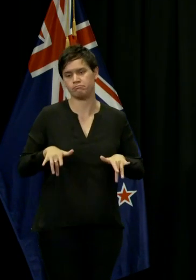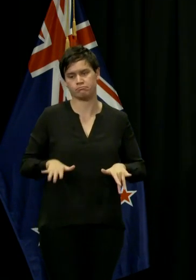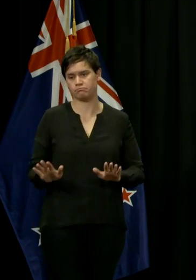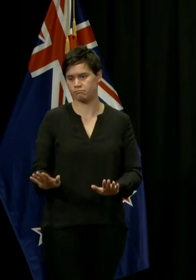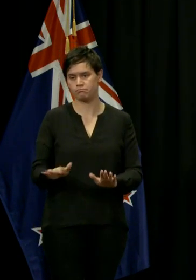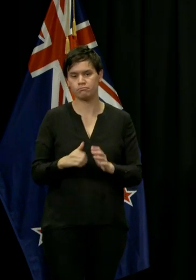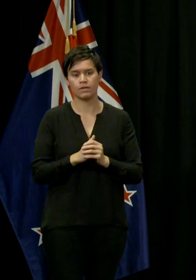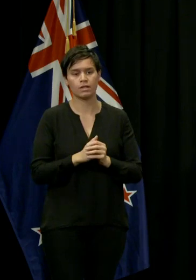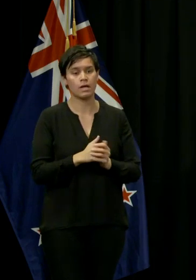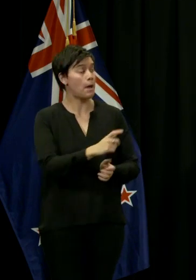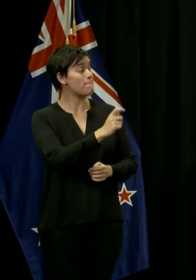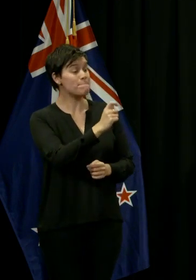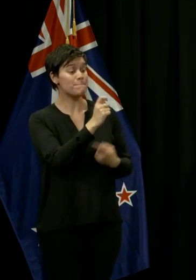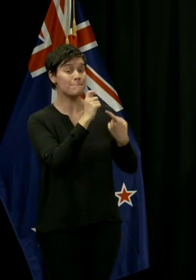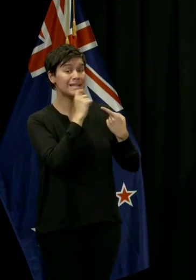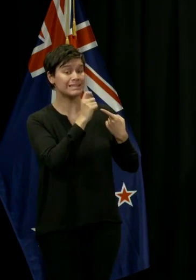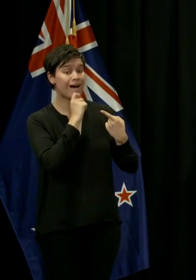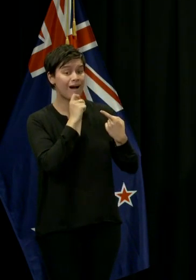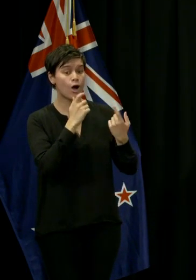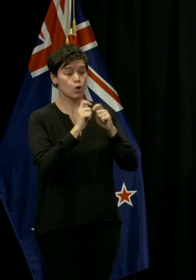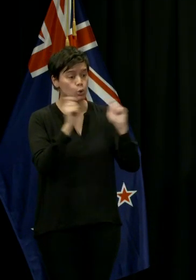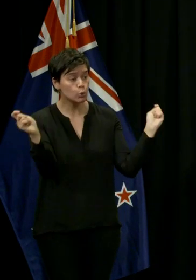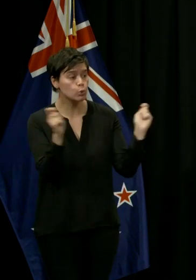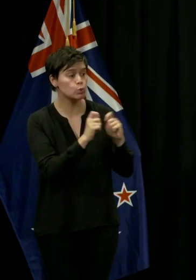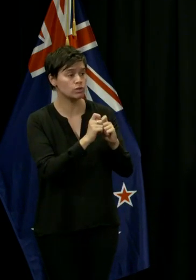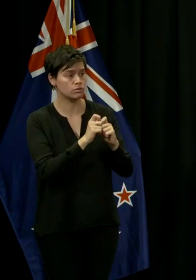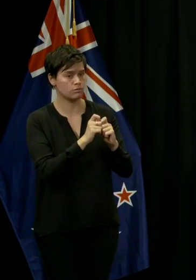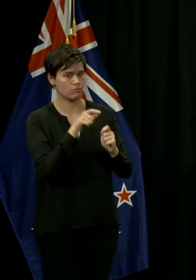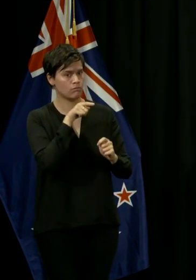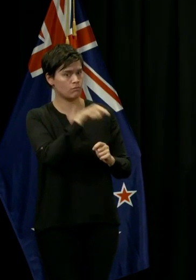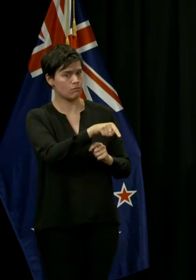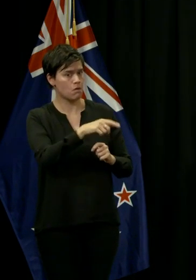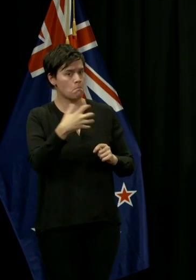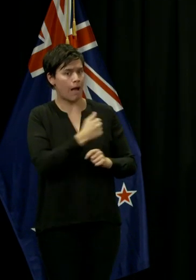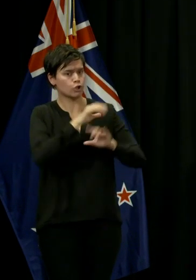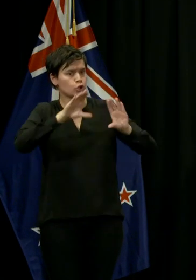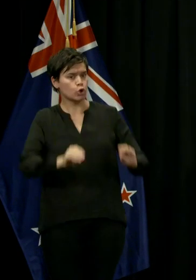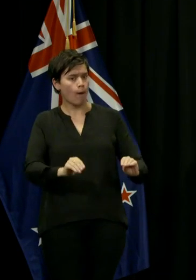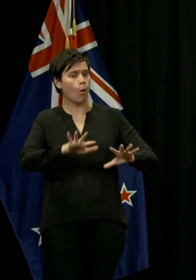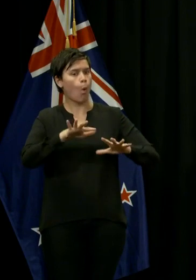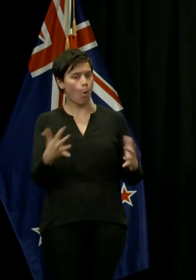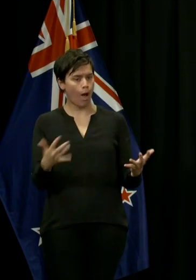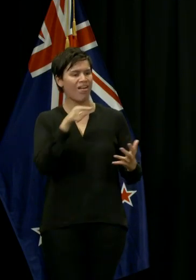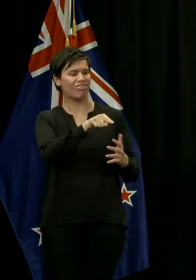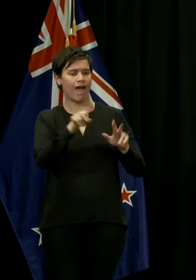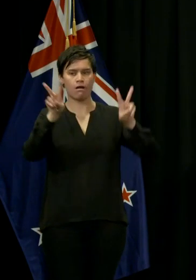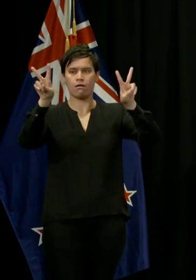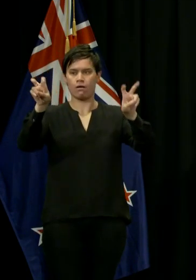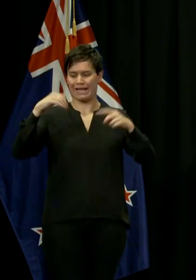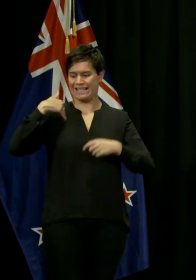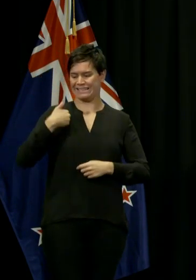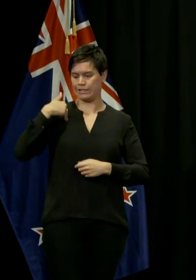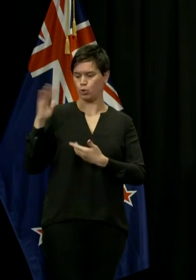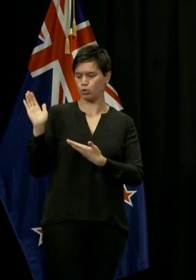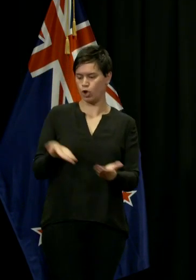media companies Yes, so we have included media as essential, news and broadcast media as essential